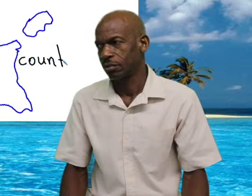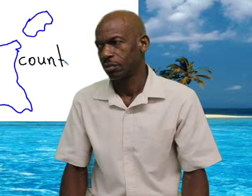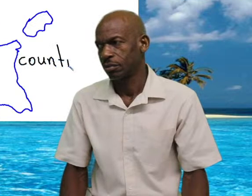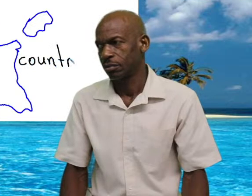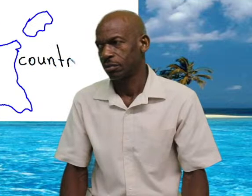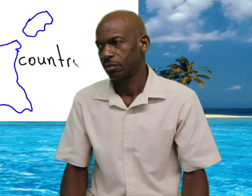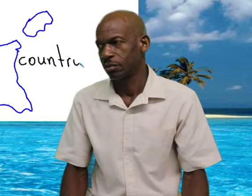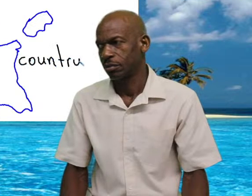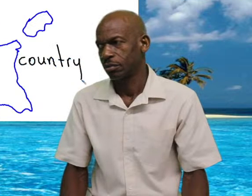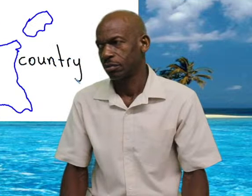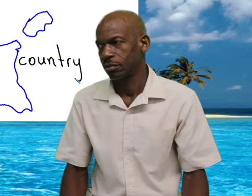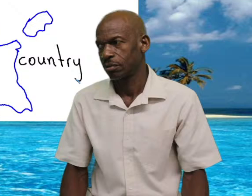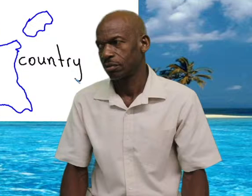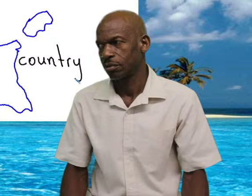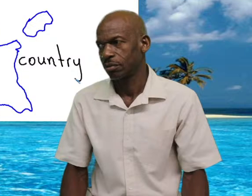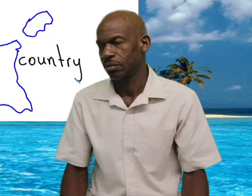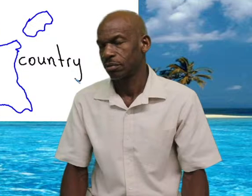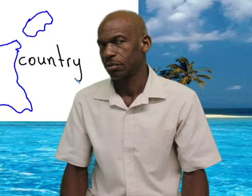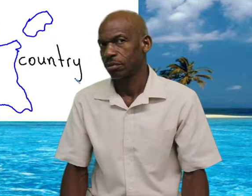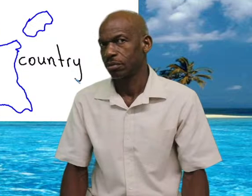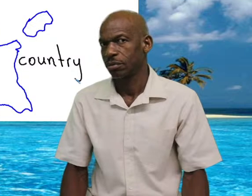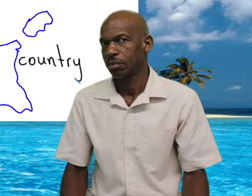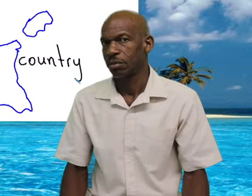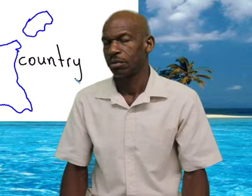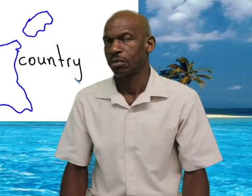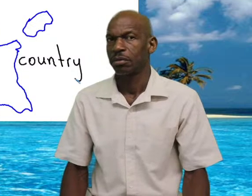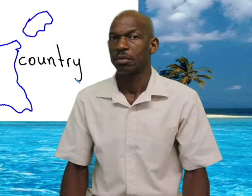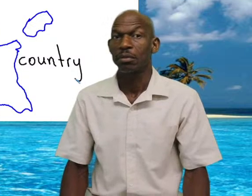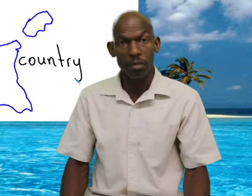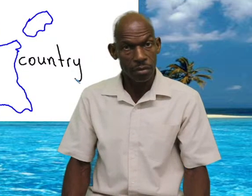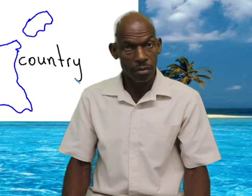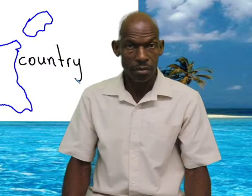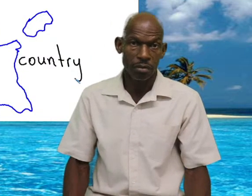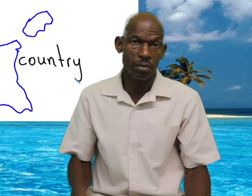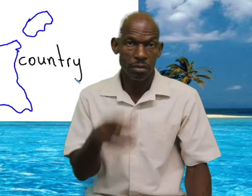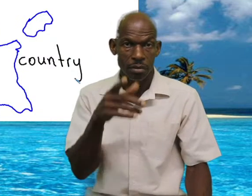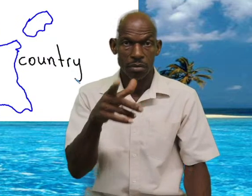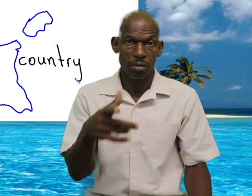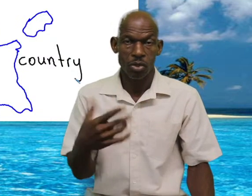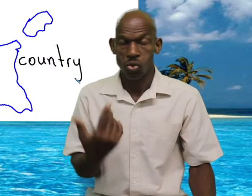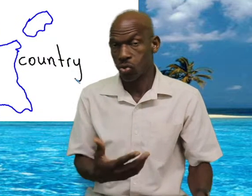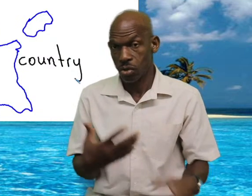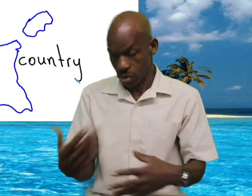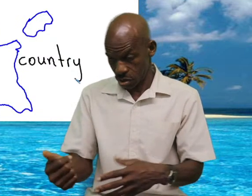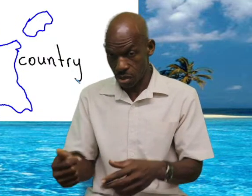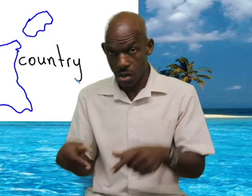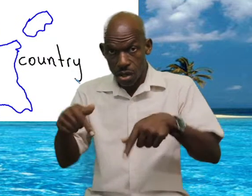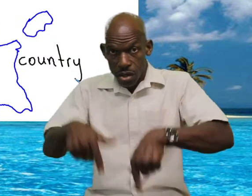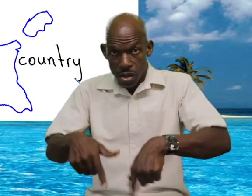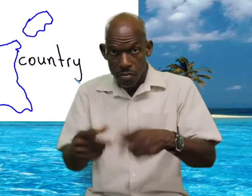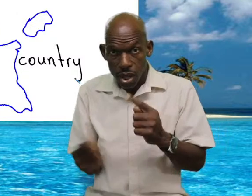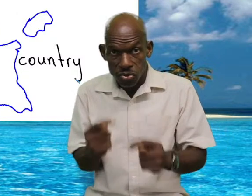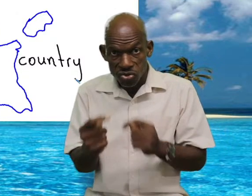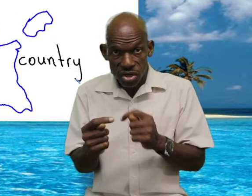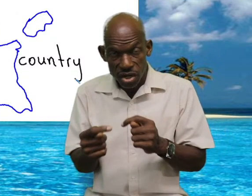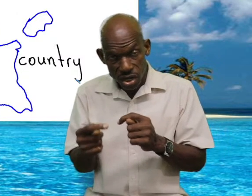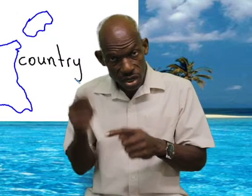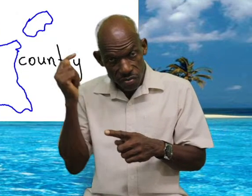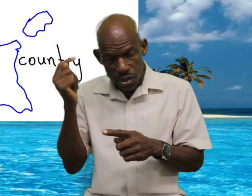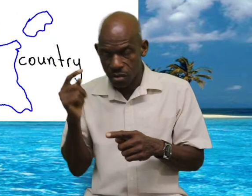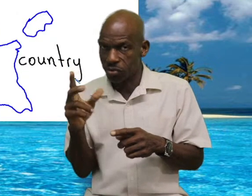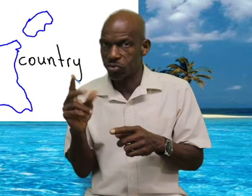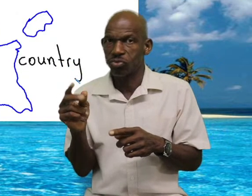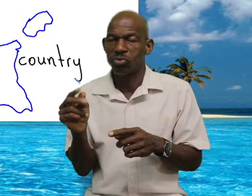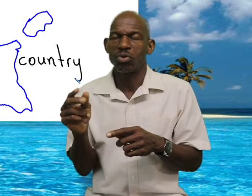The country Trinidad and Tobago. It is not your country in terms of you own the whole of Trinidad and Tobago, but based on association.